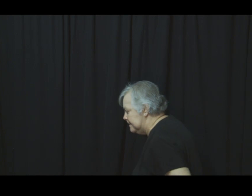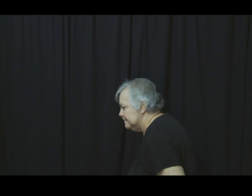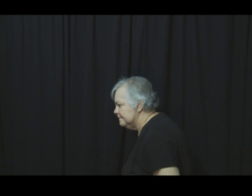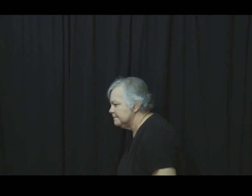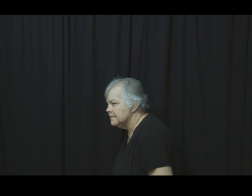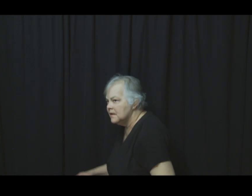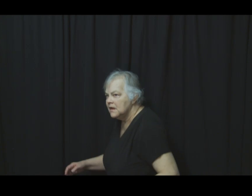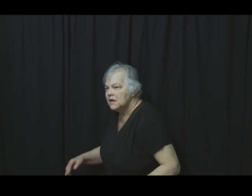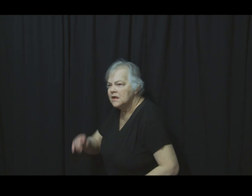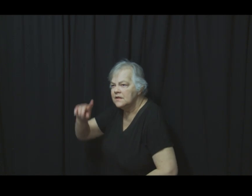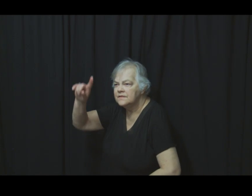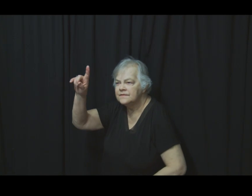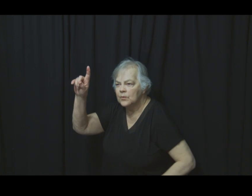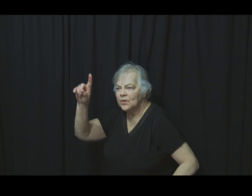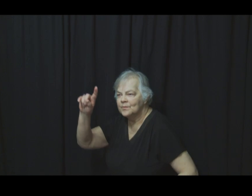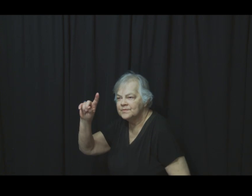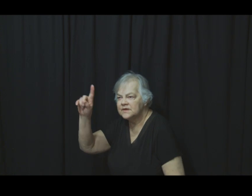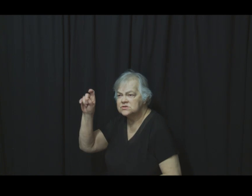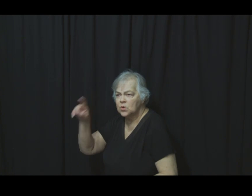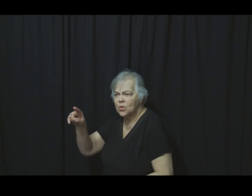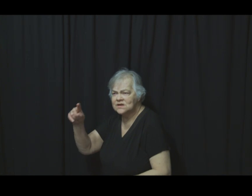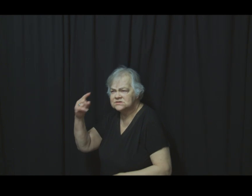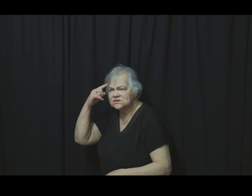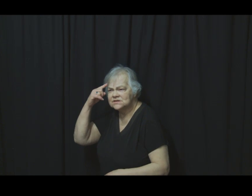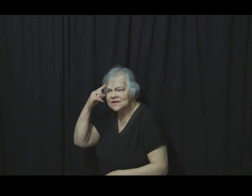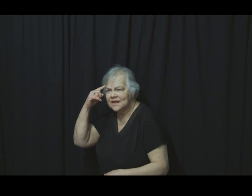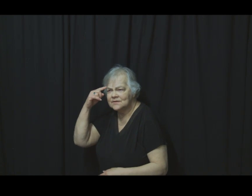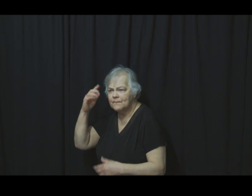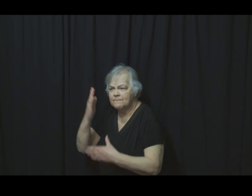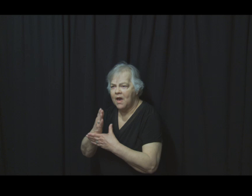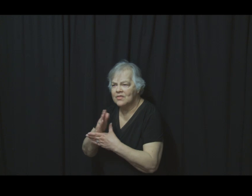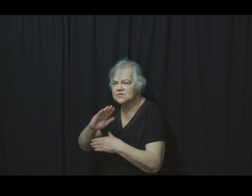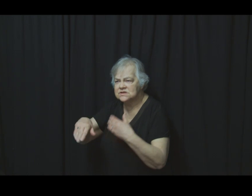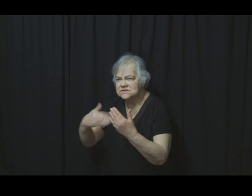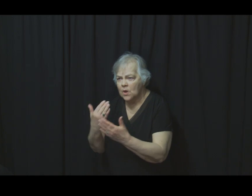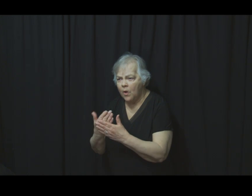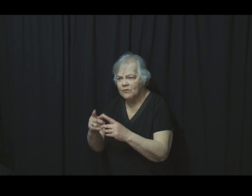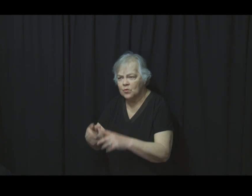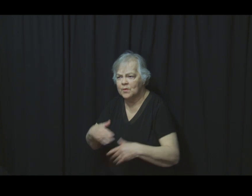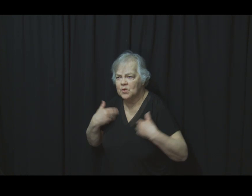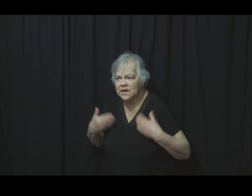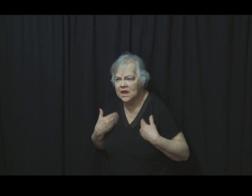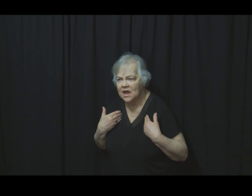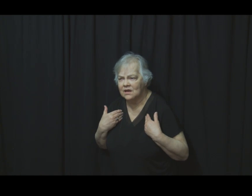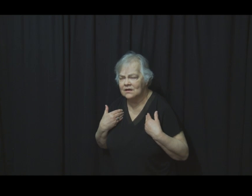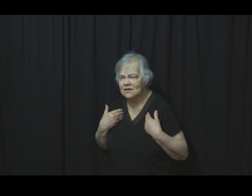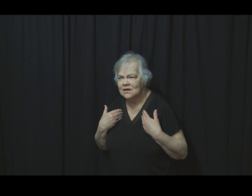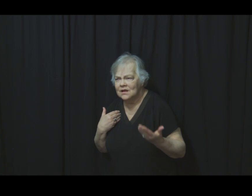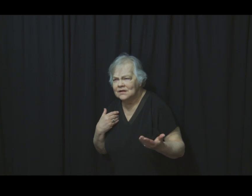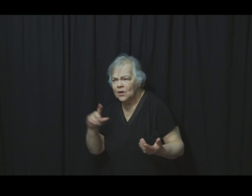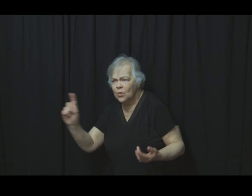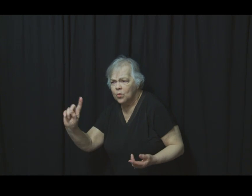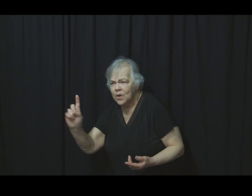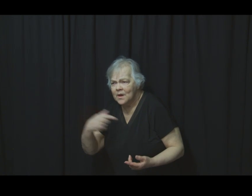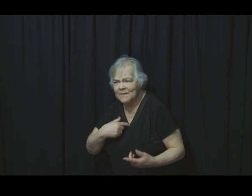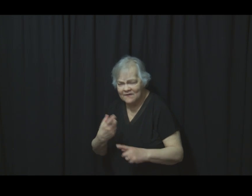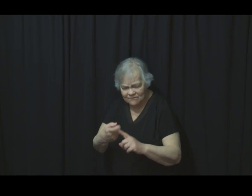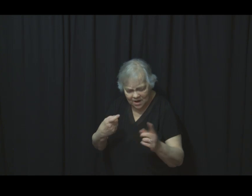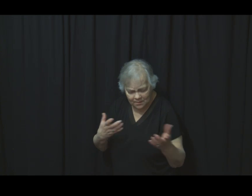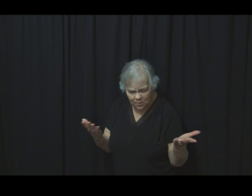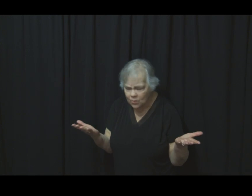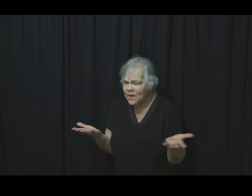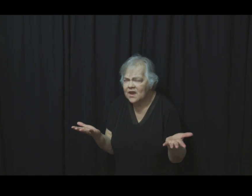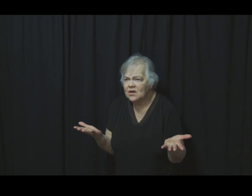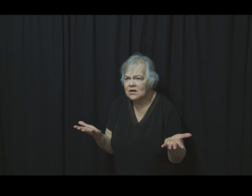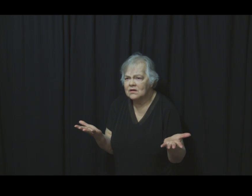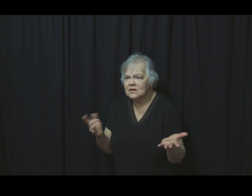absolutely youngest and first able to think. And that is, where did we come from? Where did I come from? And this